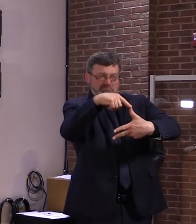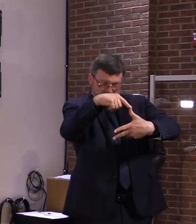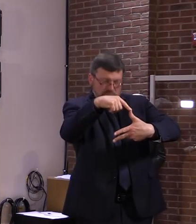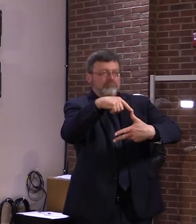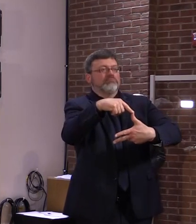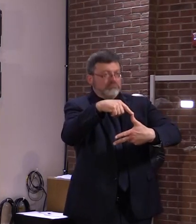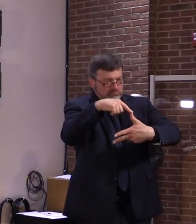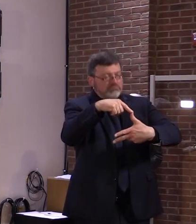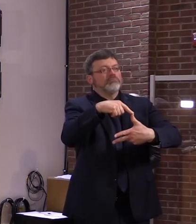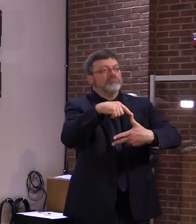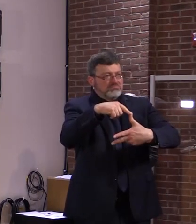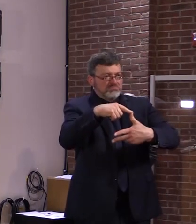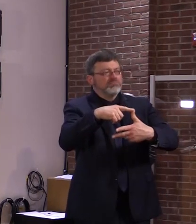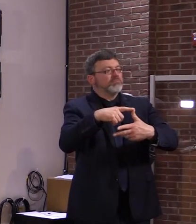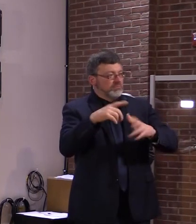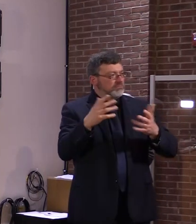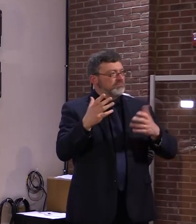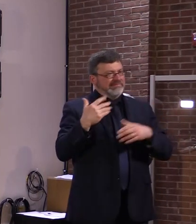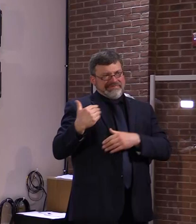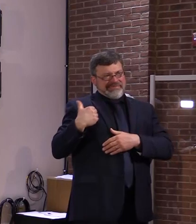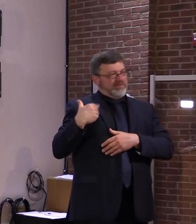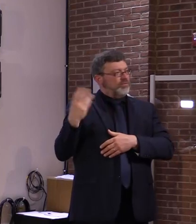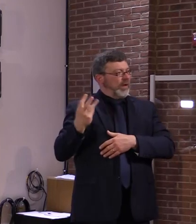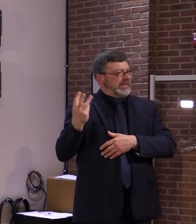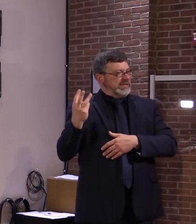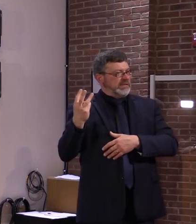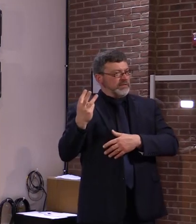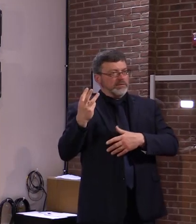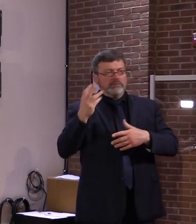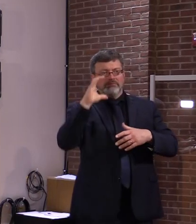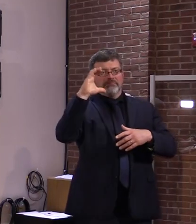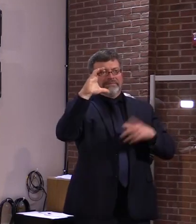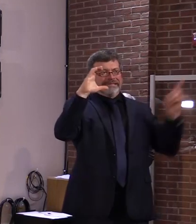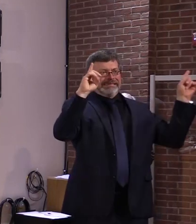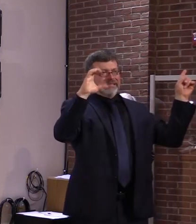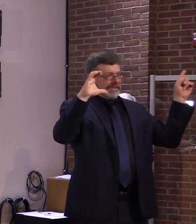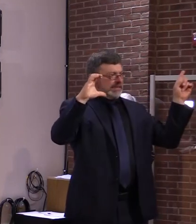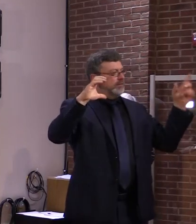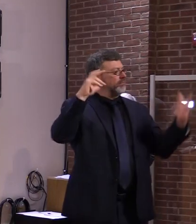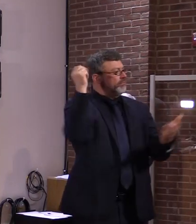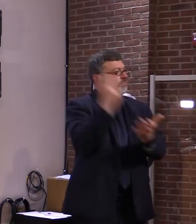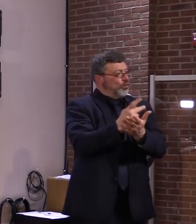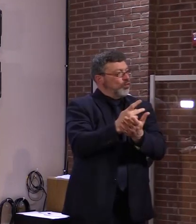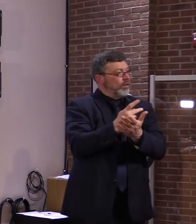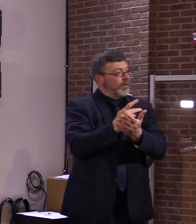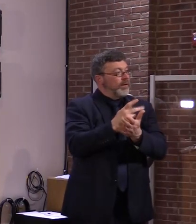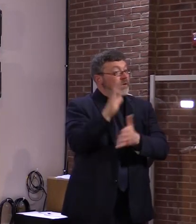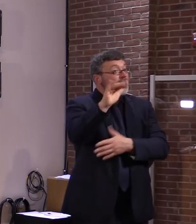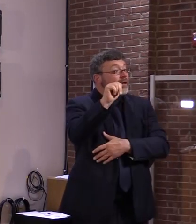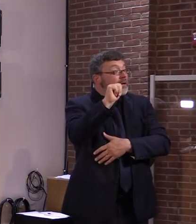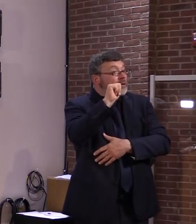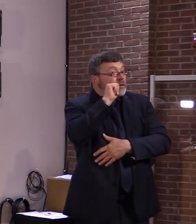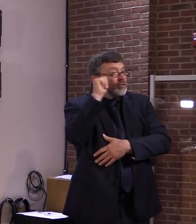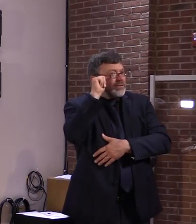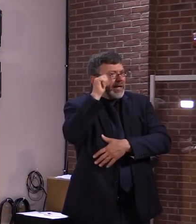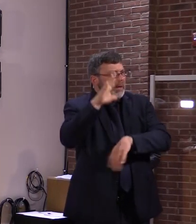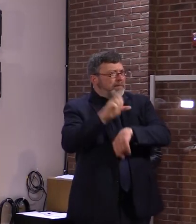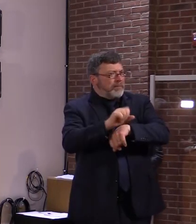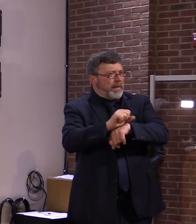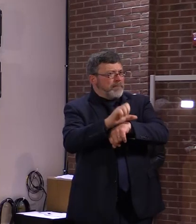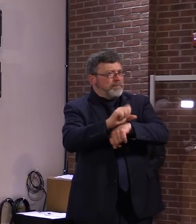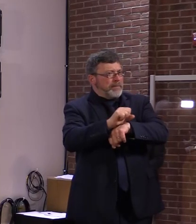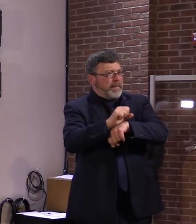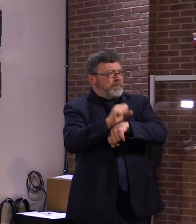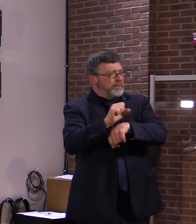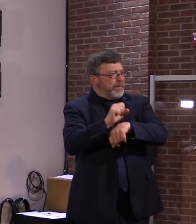the CDC approved. We were able to move quickly to open appointments yesterday, and you've heard about the thousands who have